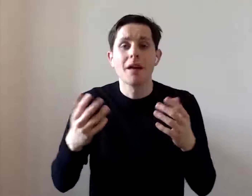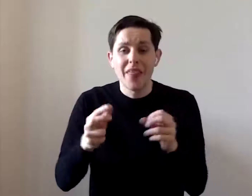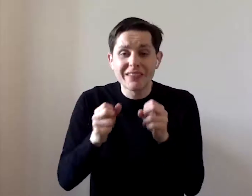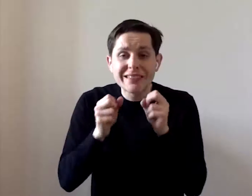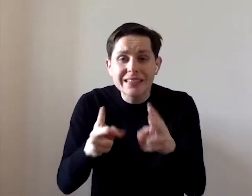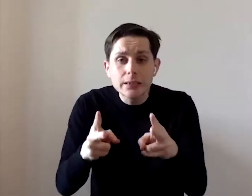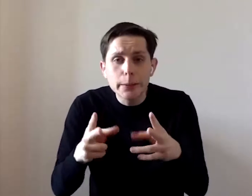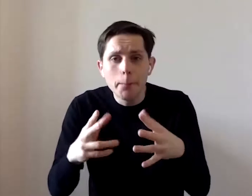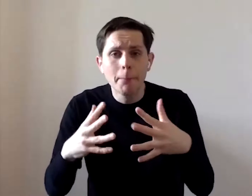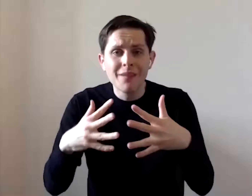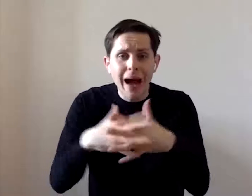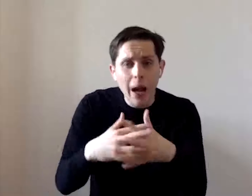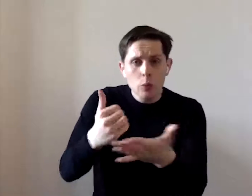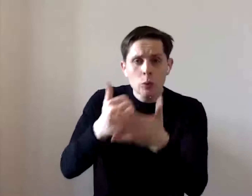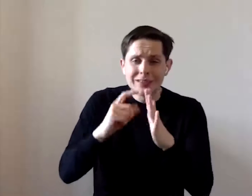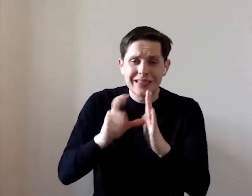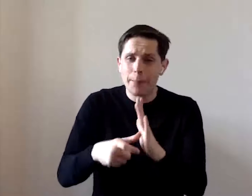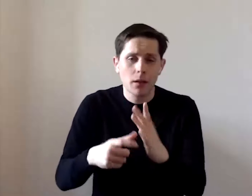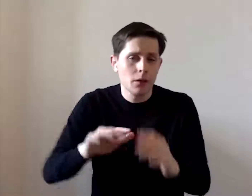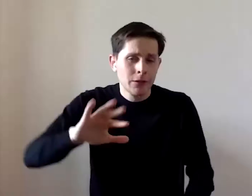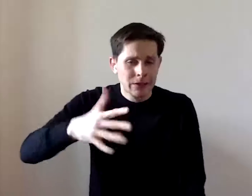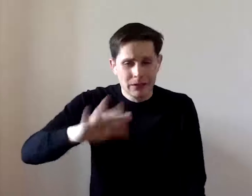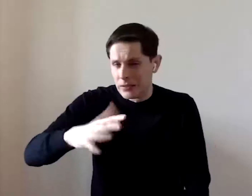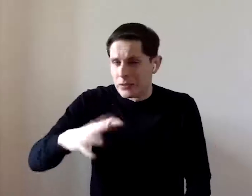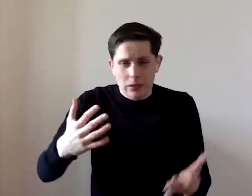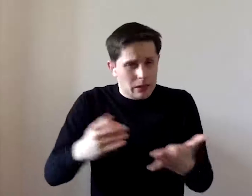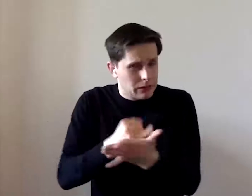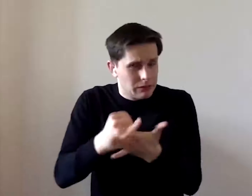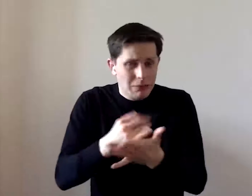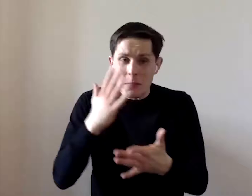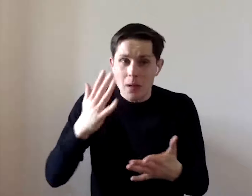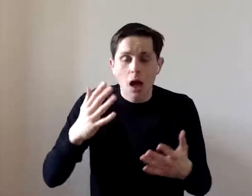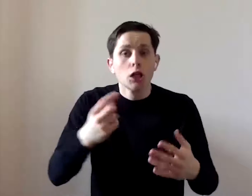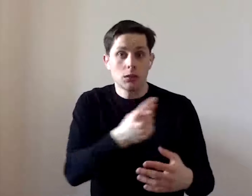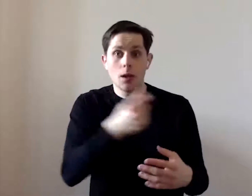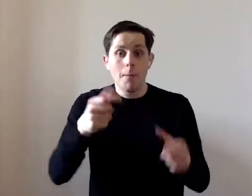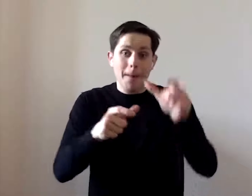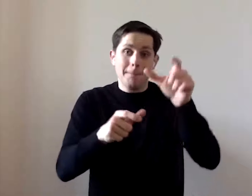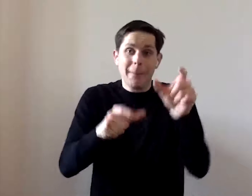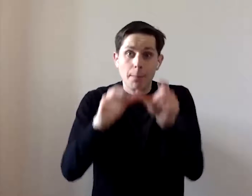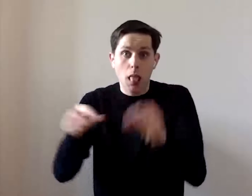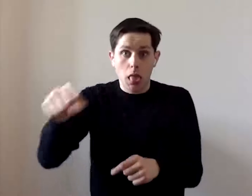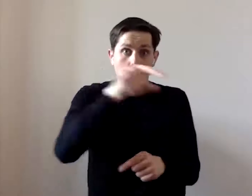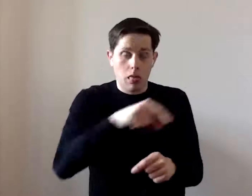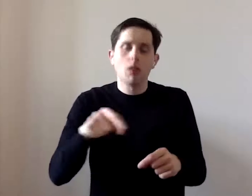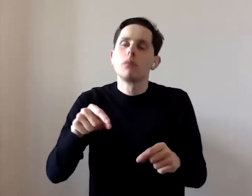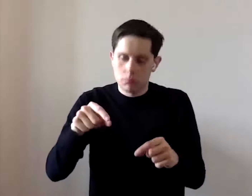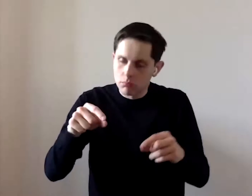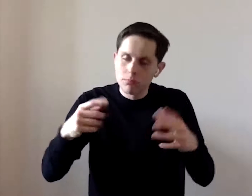heroes during my master's, despite the system being kind of broken, I think, in some ways. There are a couple of people who just